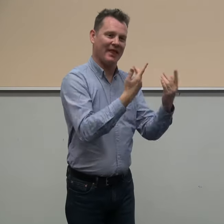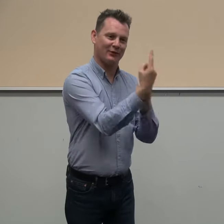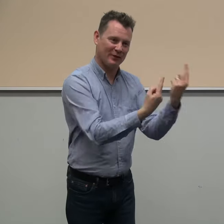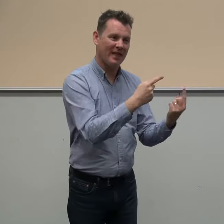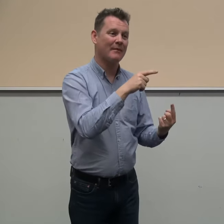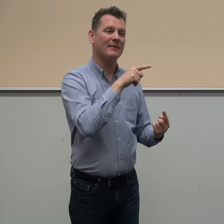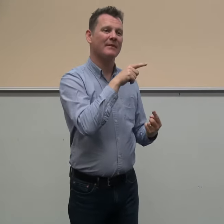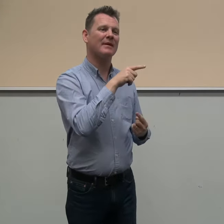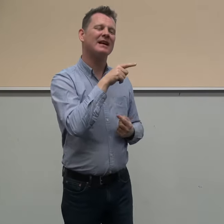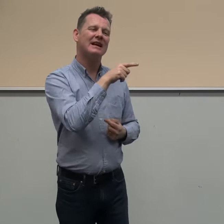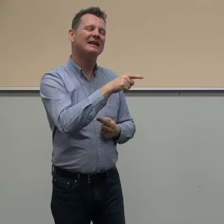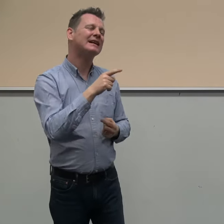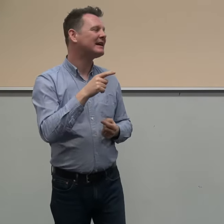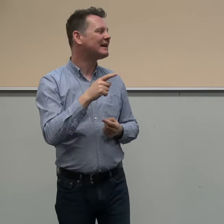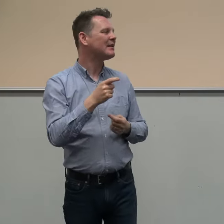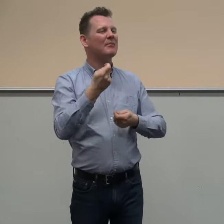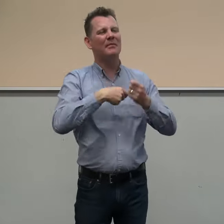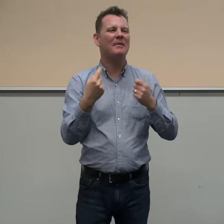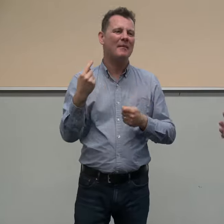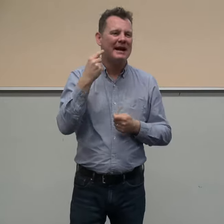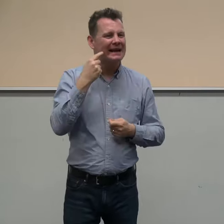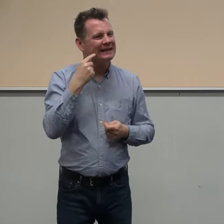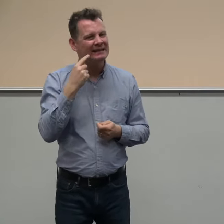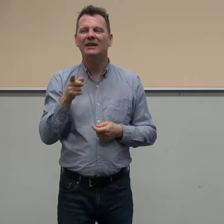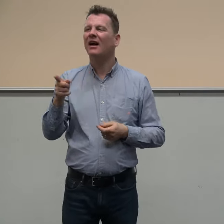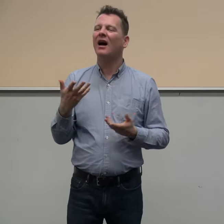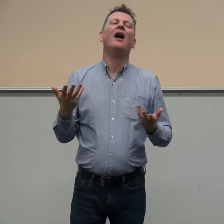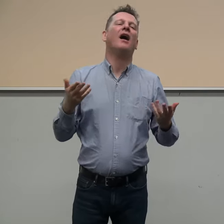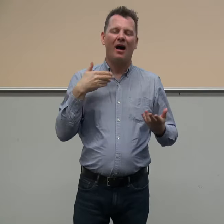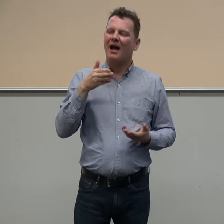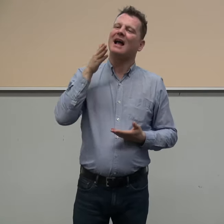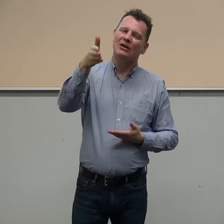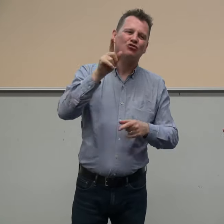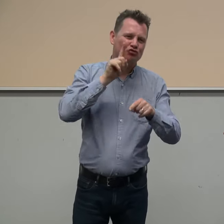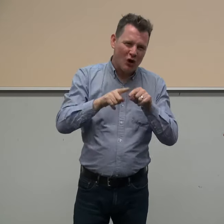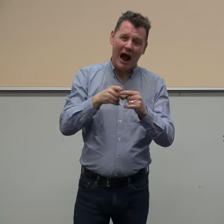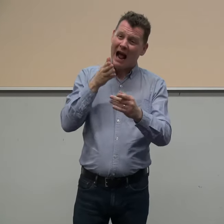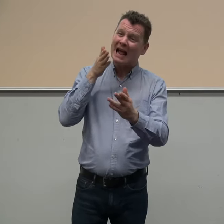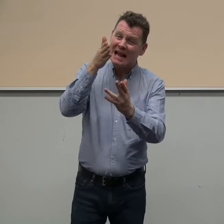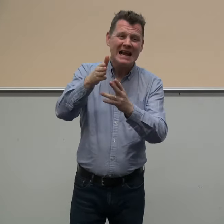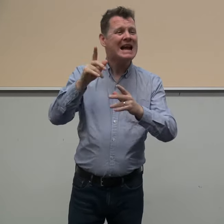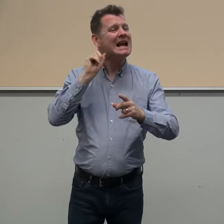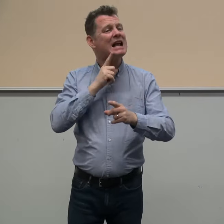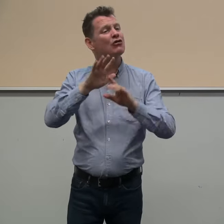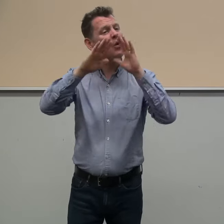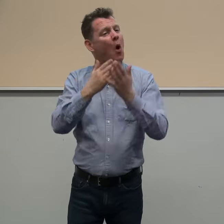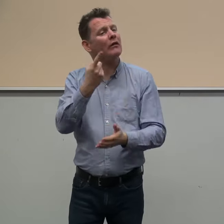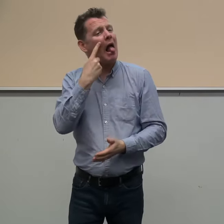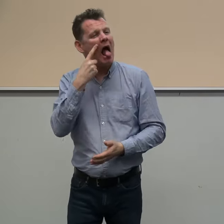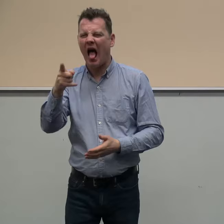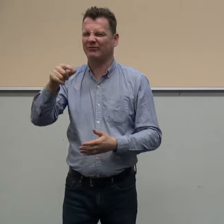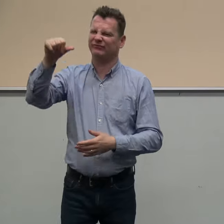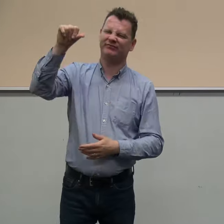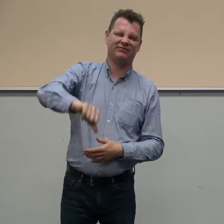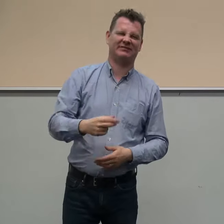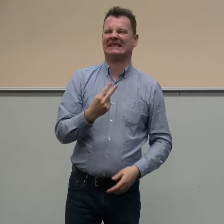don't fit into this character, but it's very easy to go, oh, one more disappointment in the hearing world, I'll just not go again, rather than start a meaningful